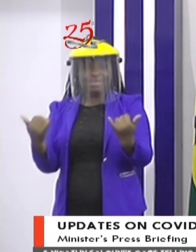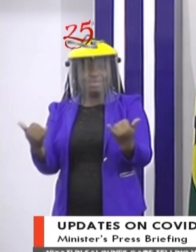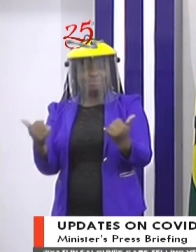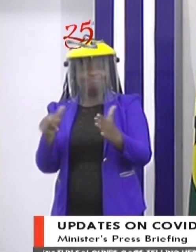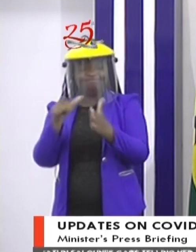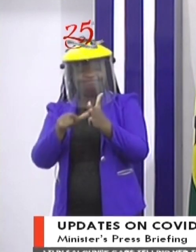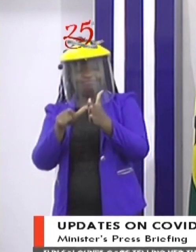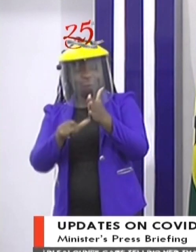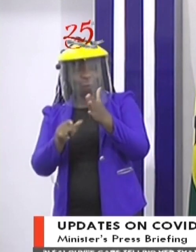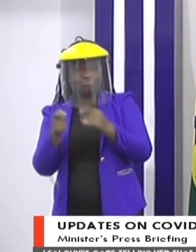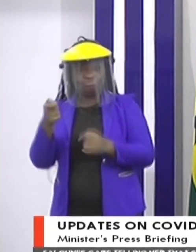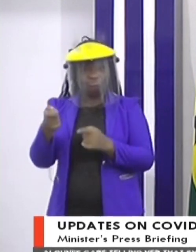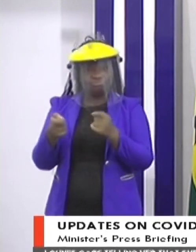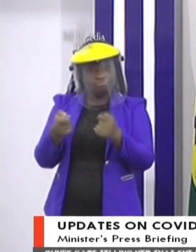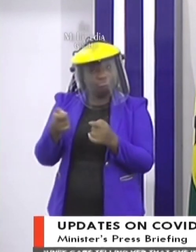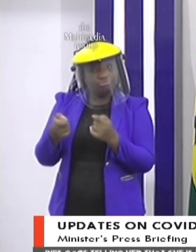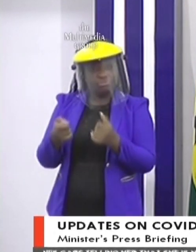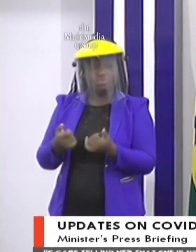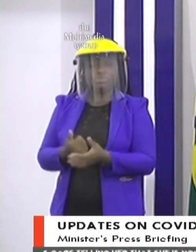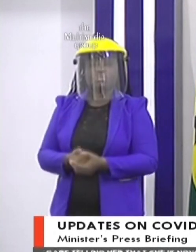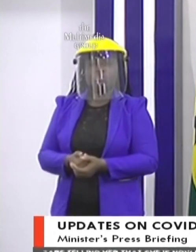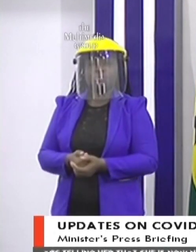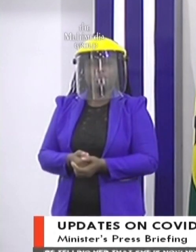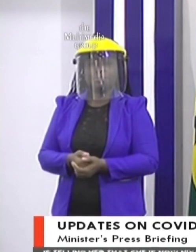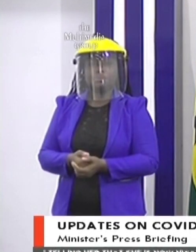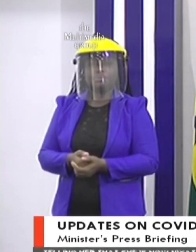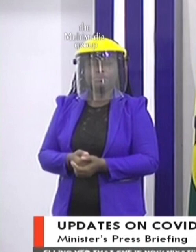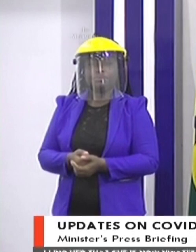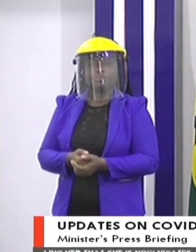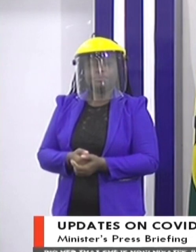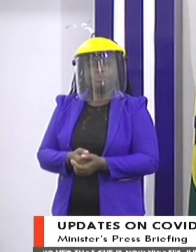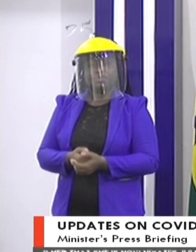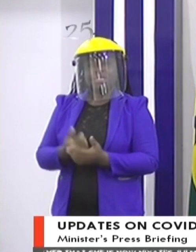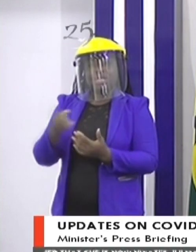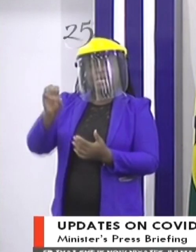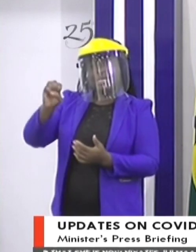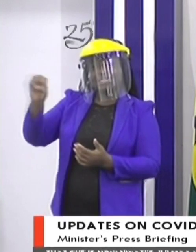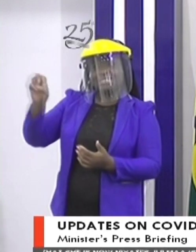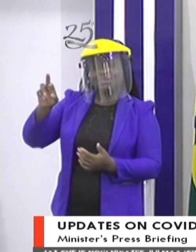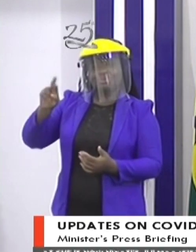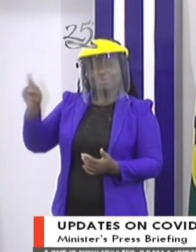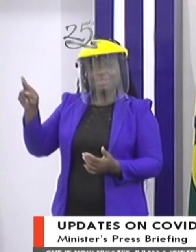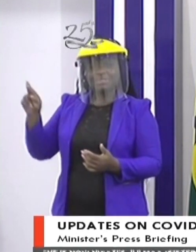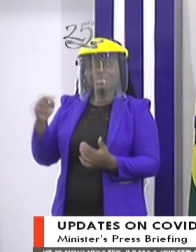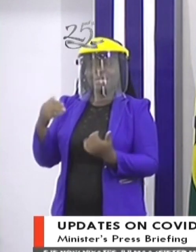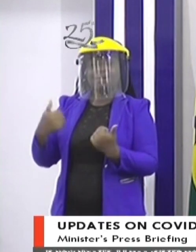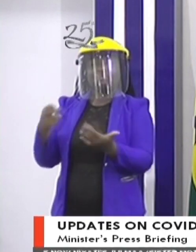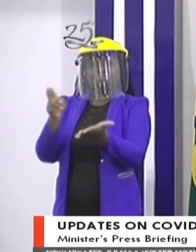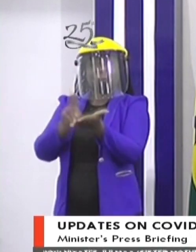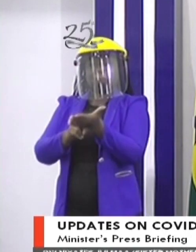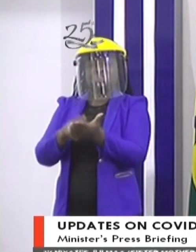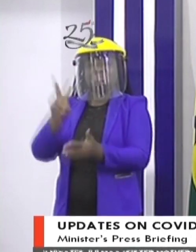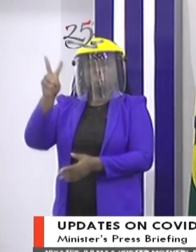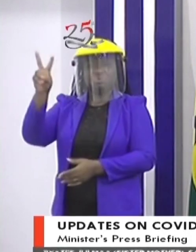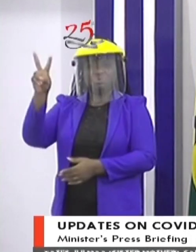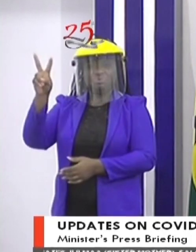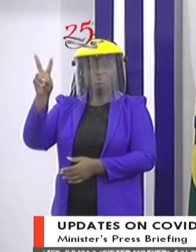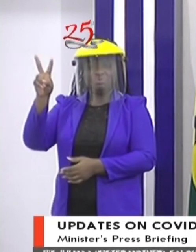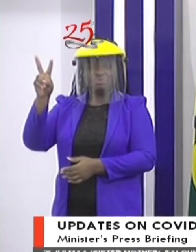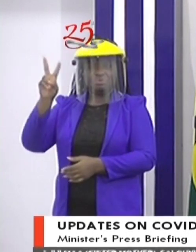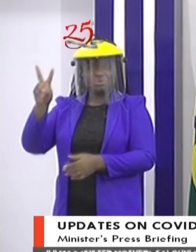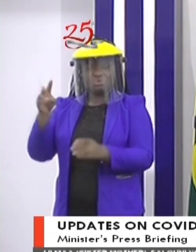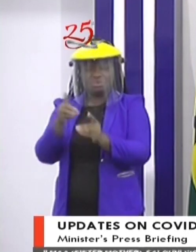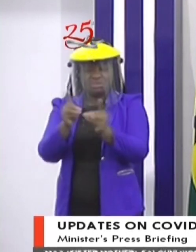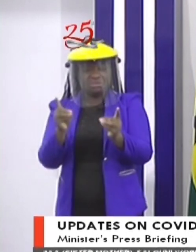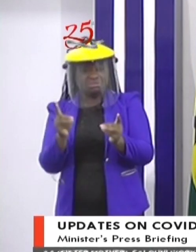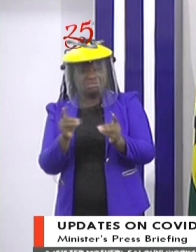from Tema were 4. Eastern region reported 2 cases, reported cases from 2